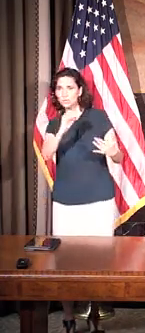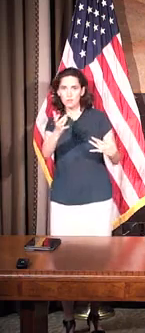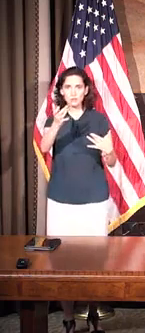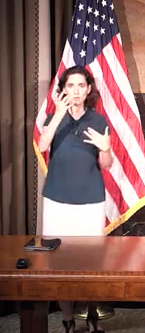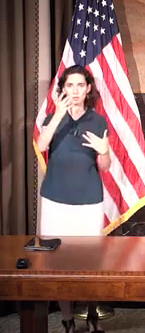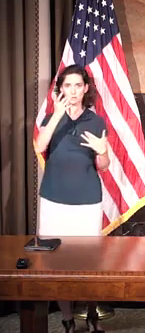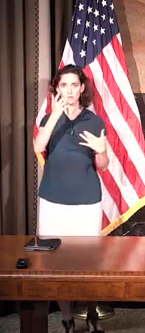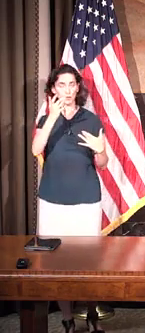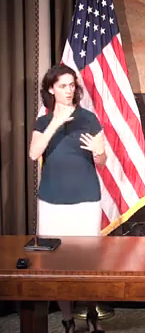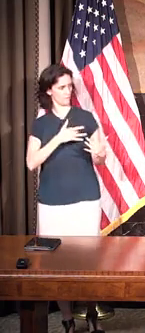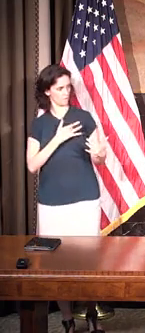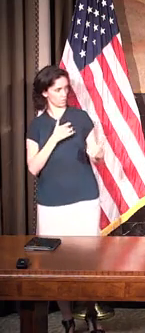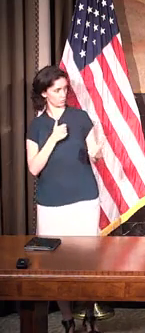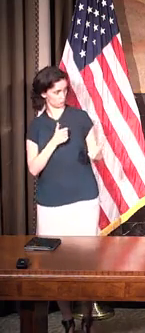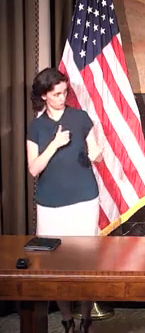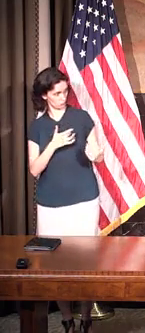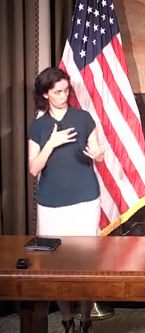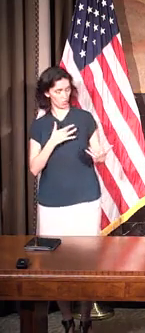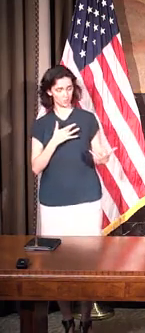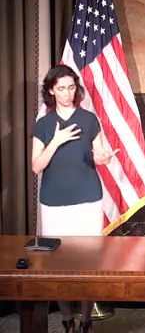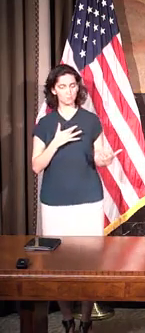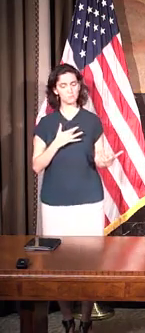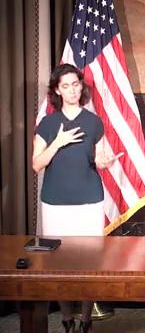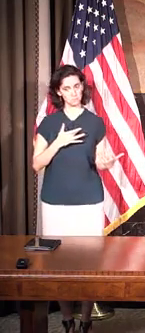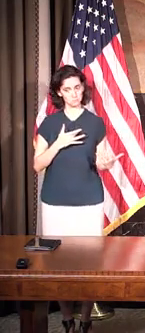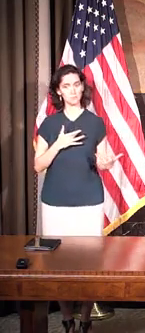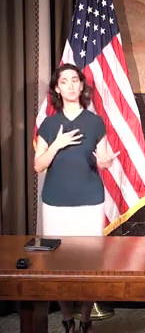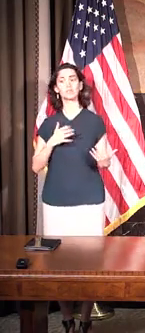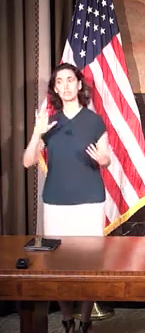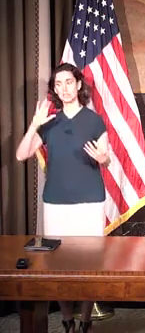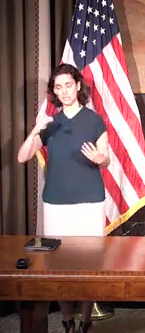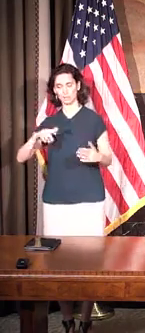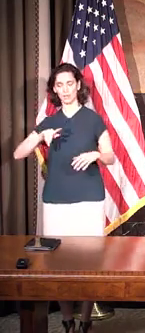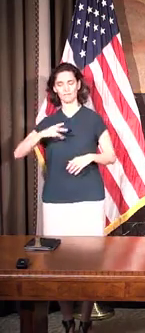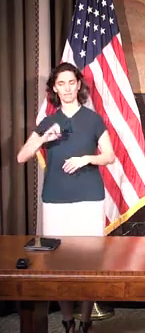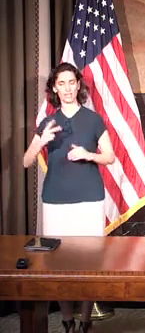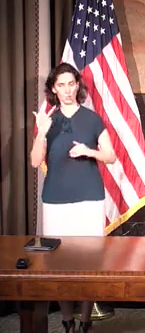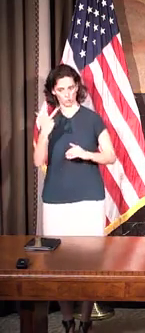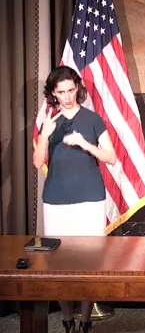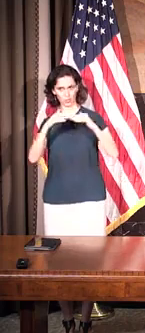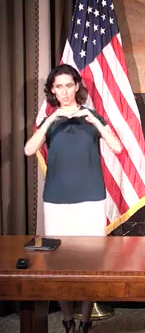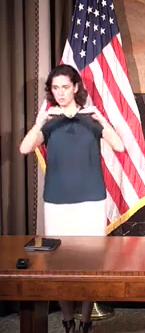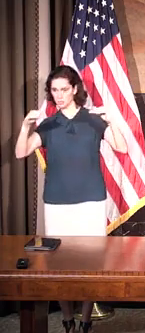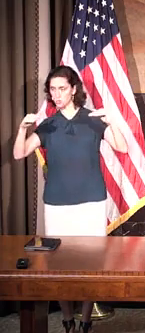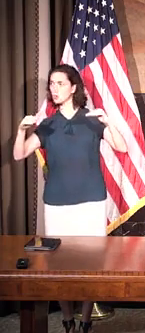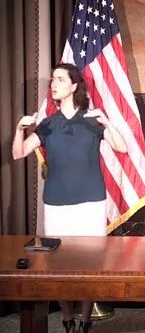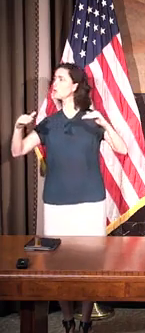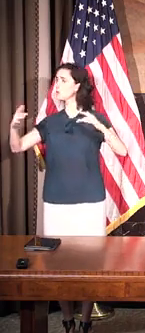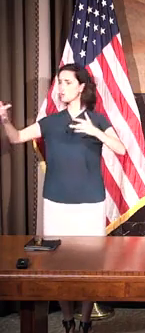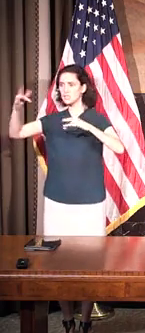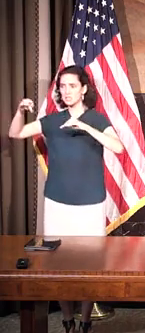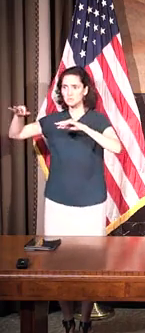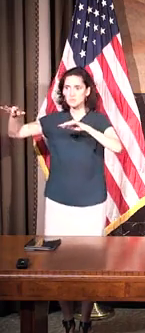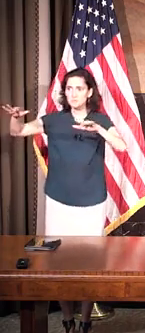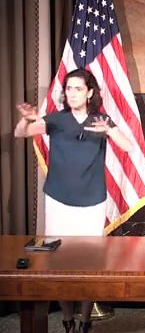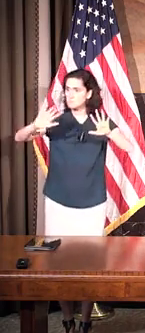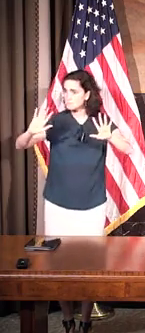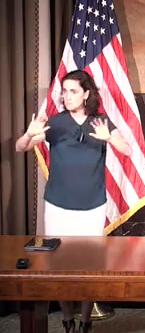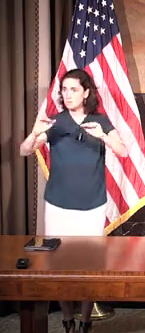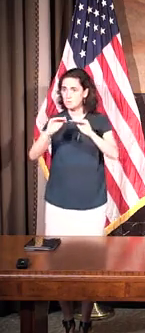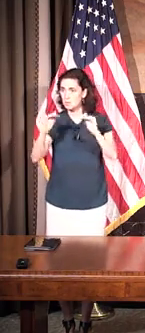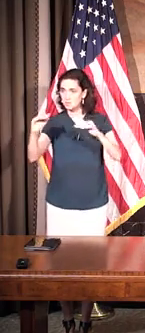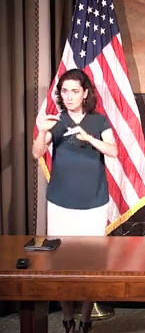that we're sort of seeing the full effects of phase 3 and what that's going to bring? And no, you also talk more about the first of all, I